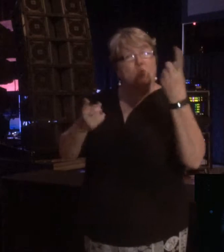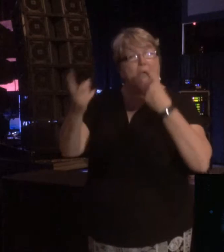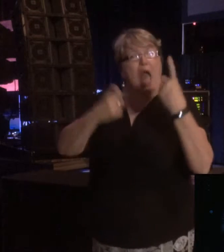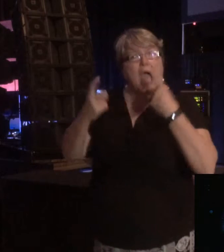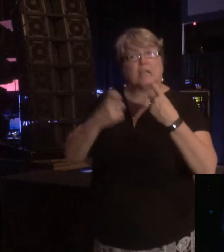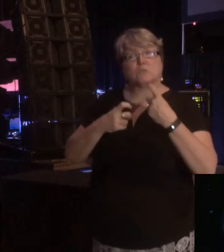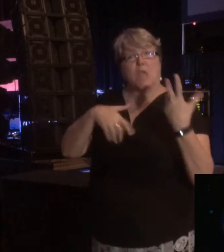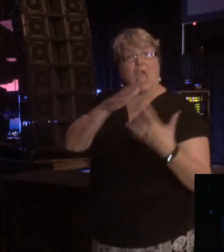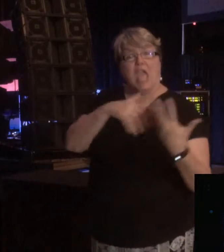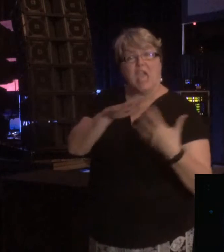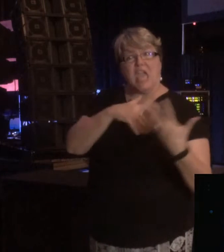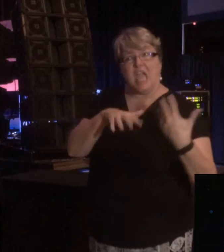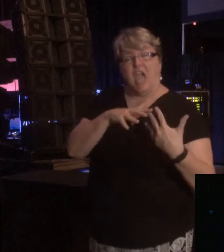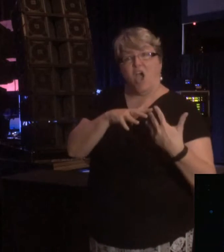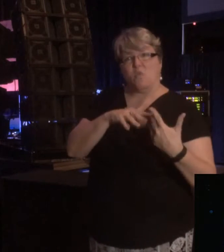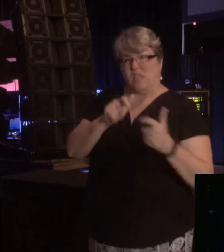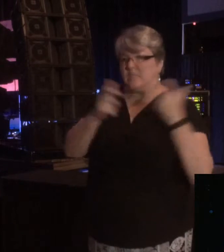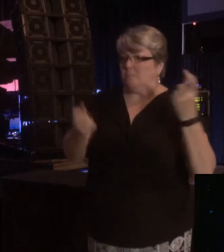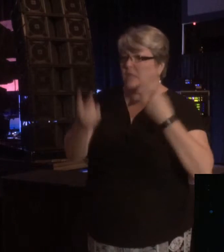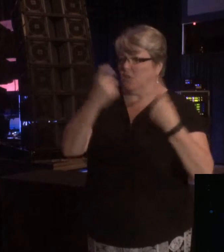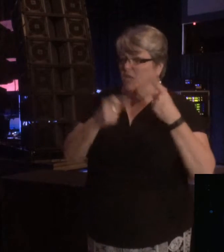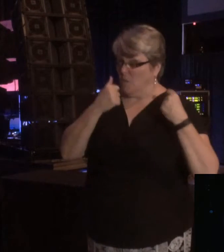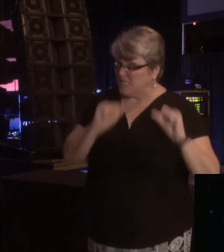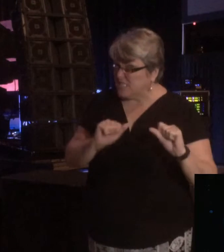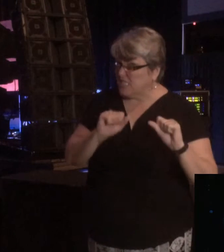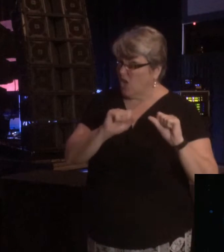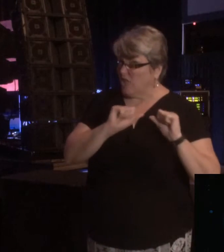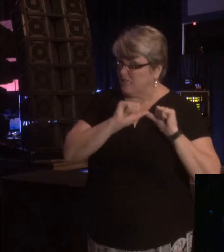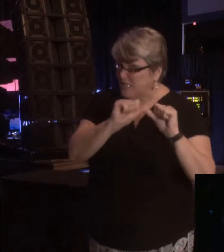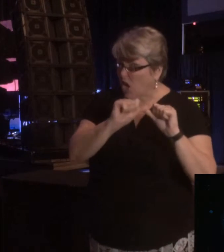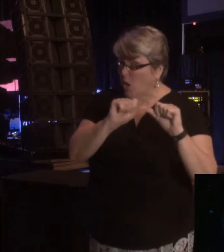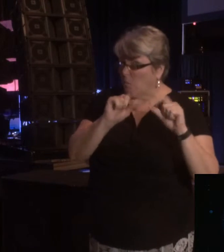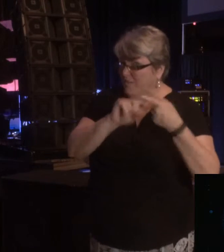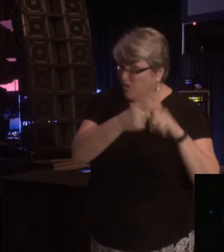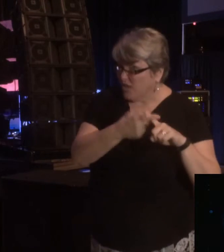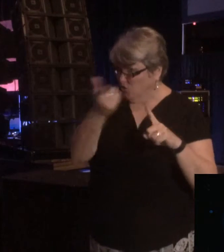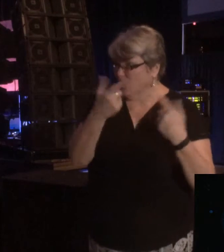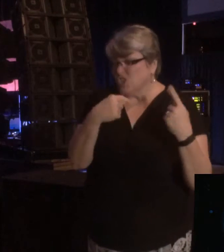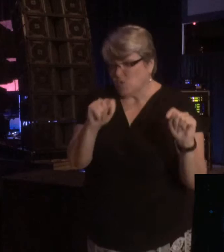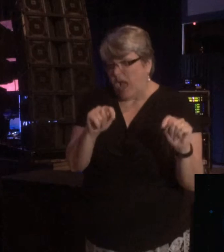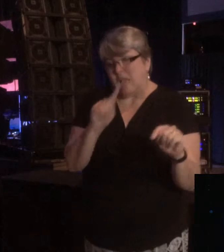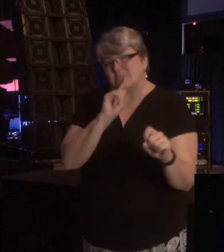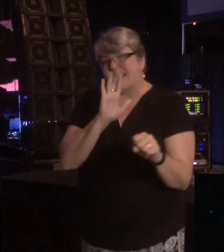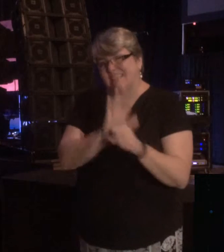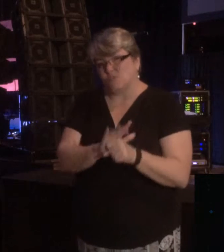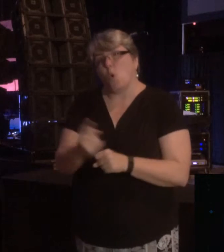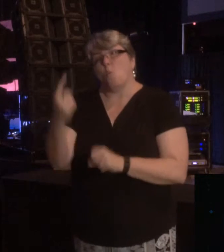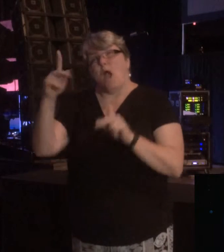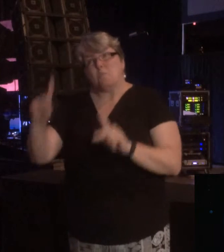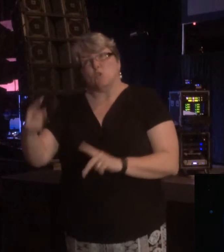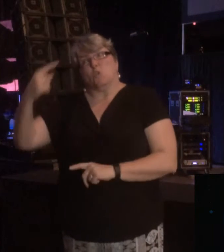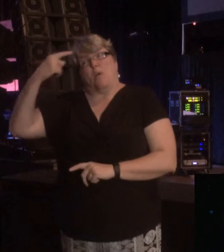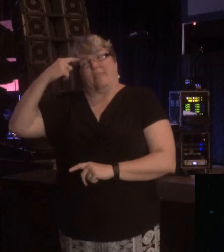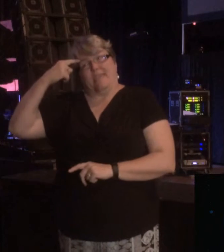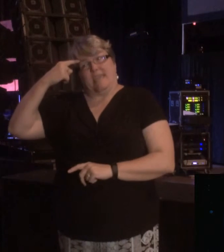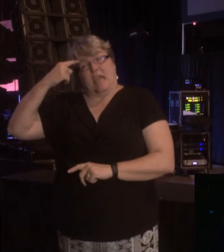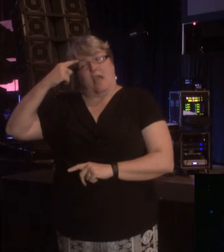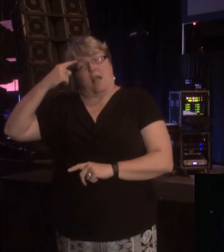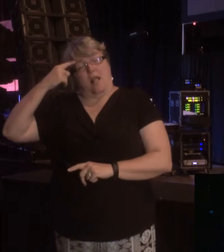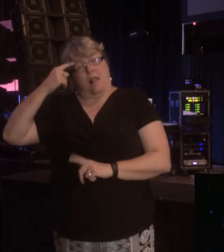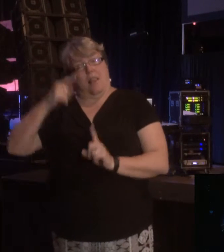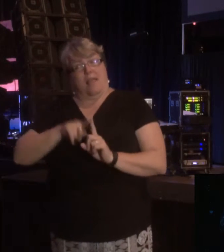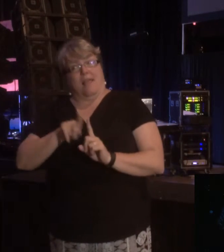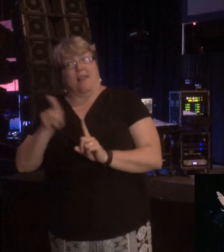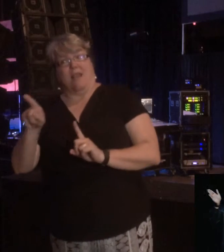going, thinking about the way you structure your time together, thinking about the way that you're thinking of each other. And I never stopped to think, really